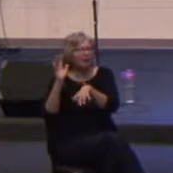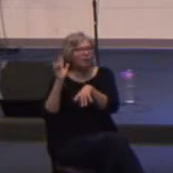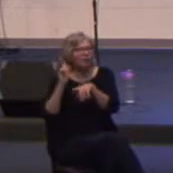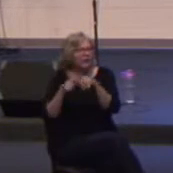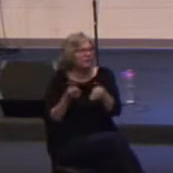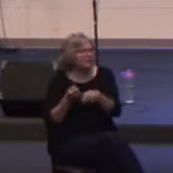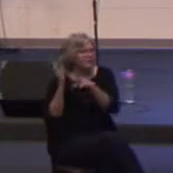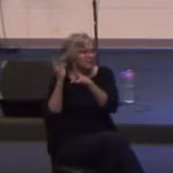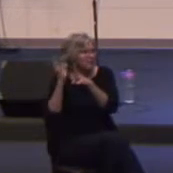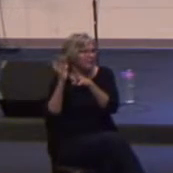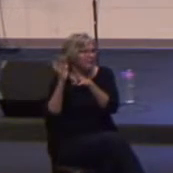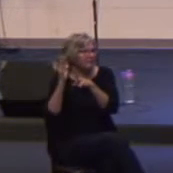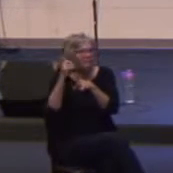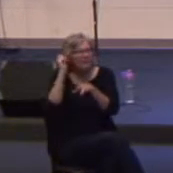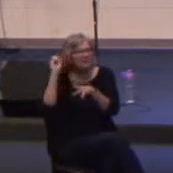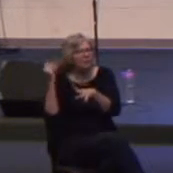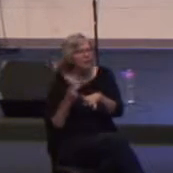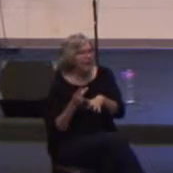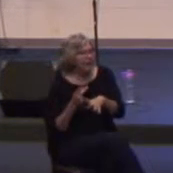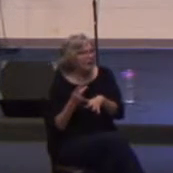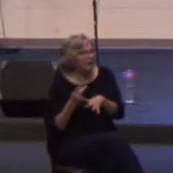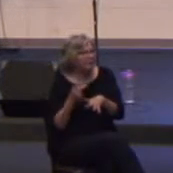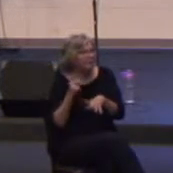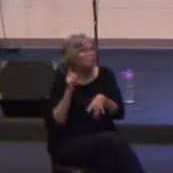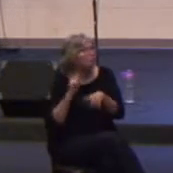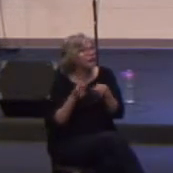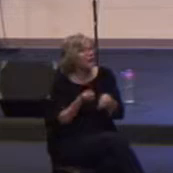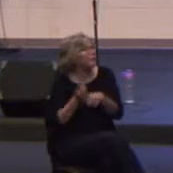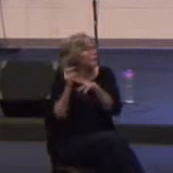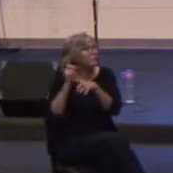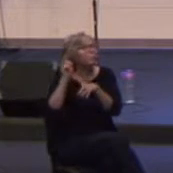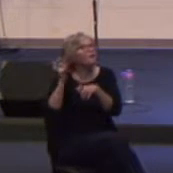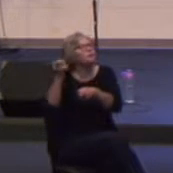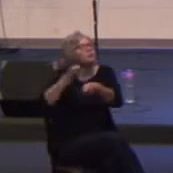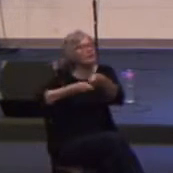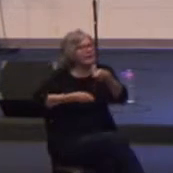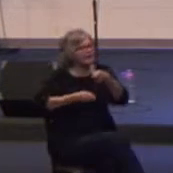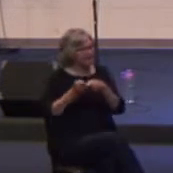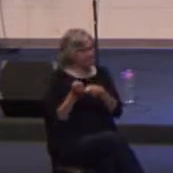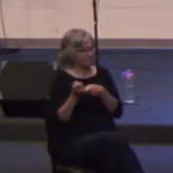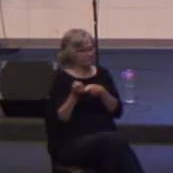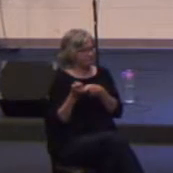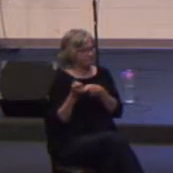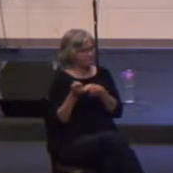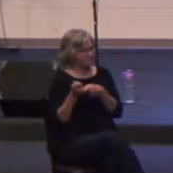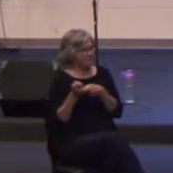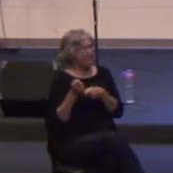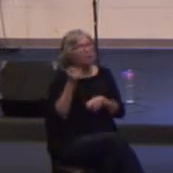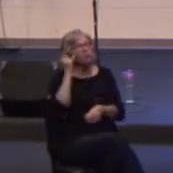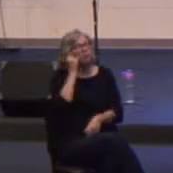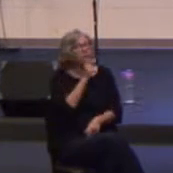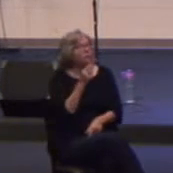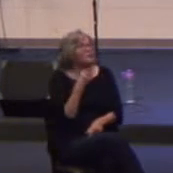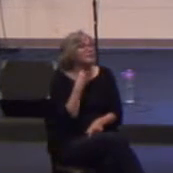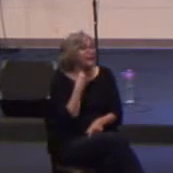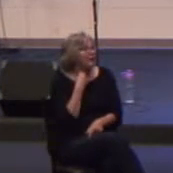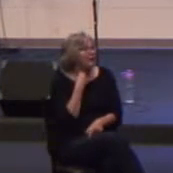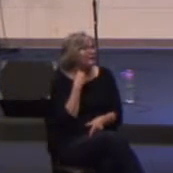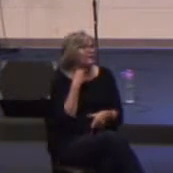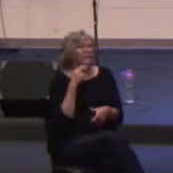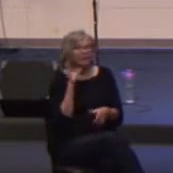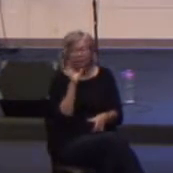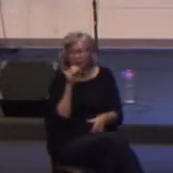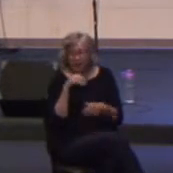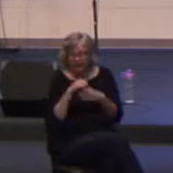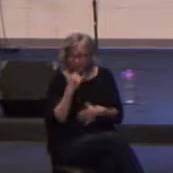only replace them. If in our lives we've been stuck, and wherever we're stuck, we've been looking in all the wrong places, and we finally